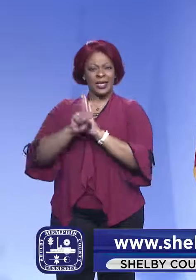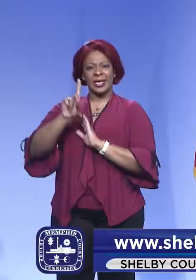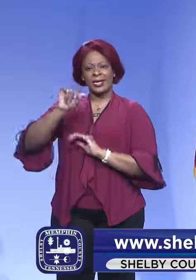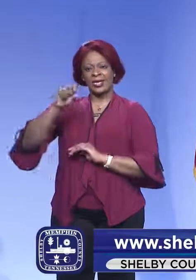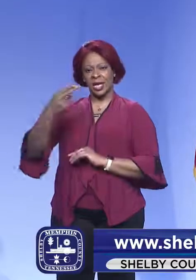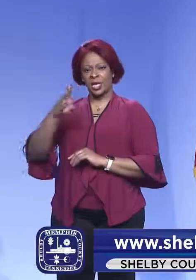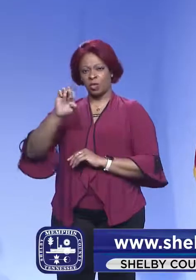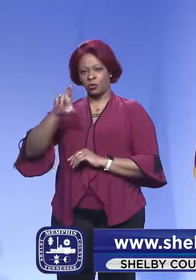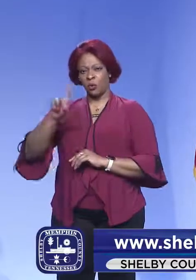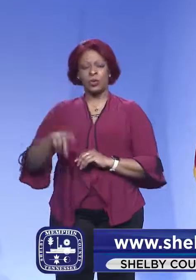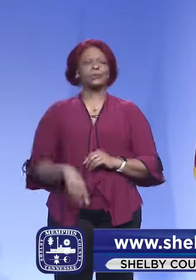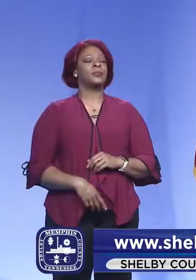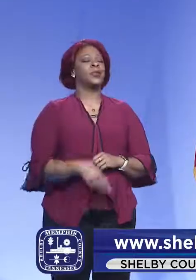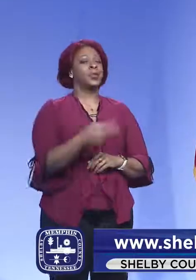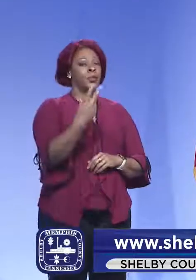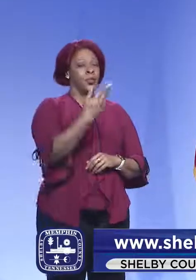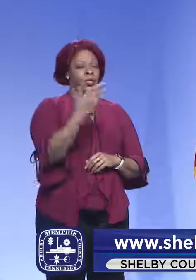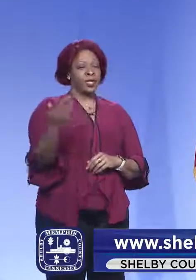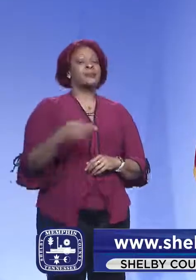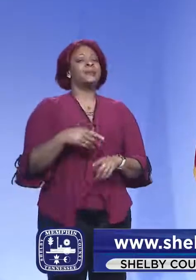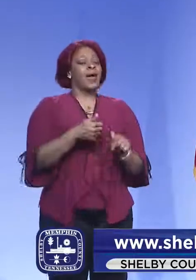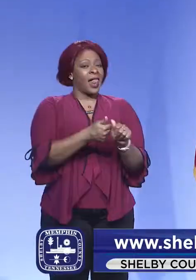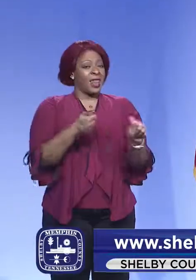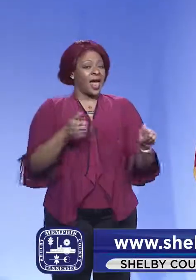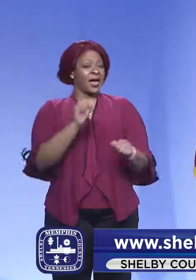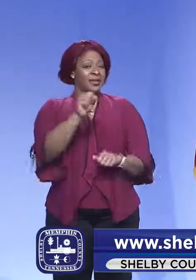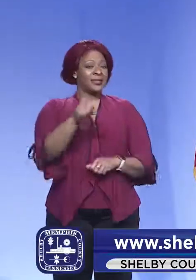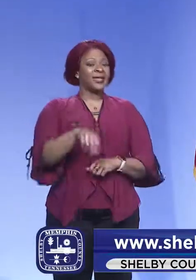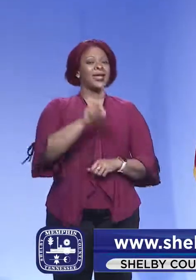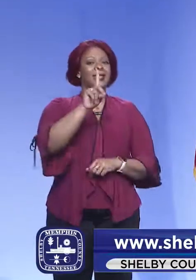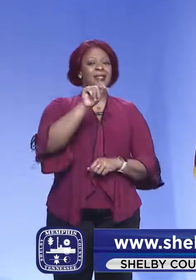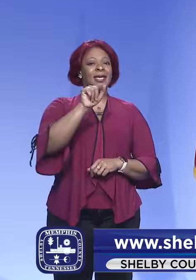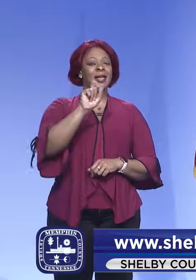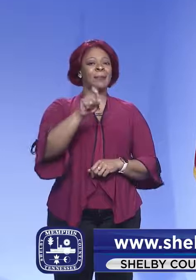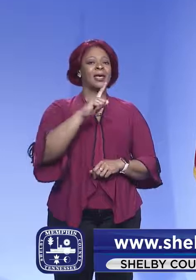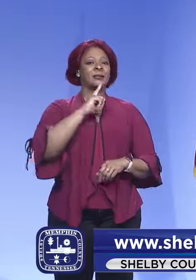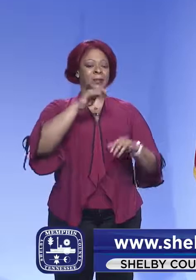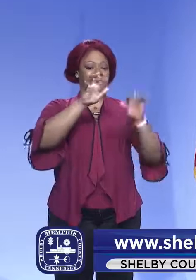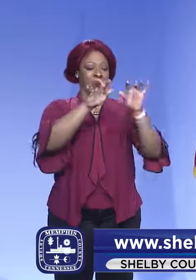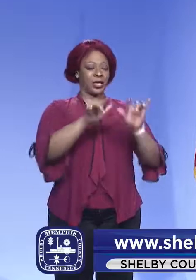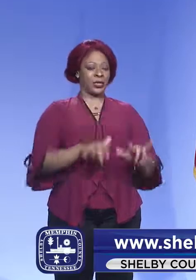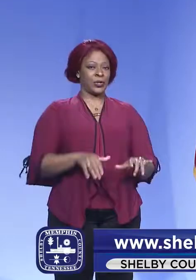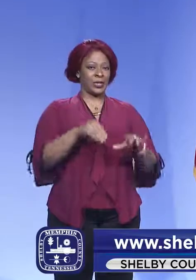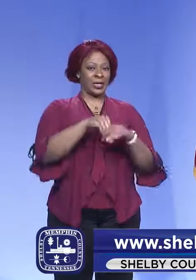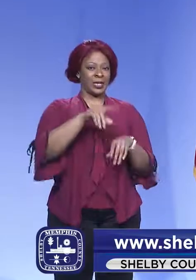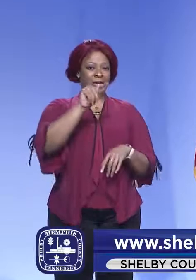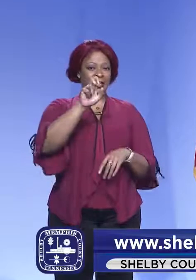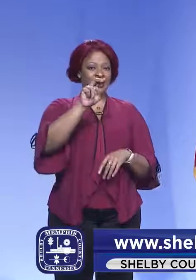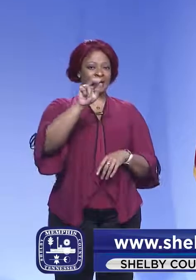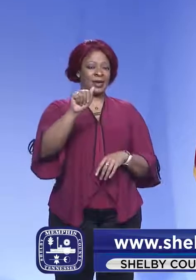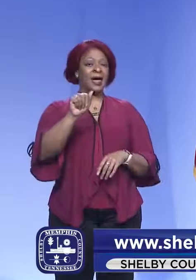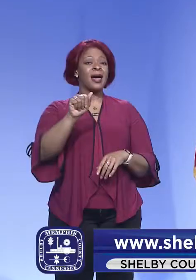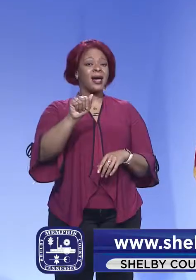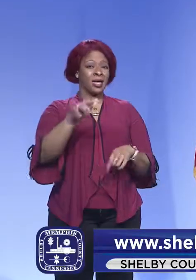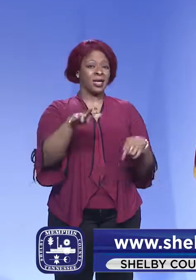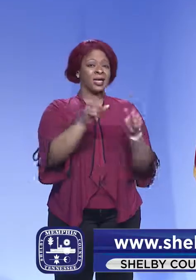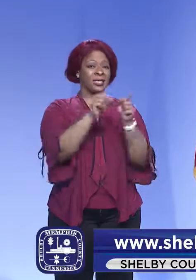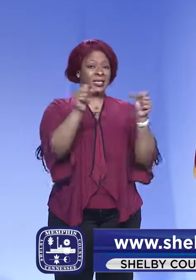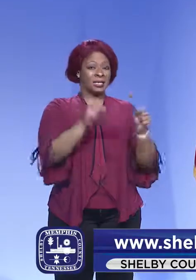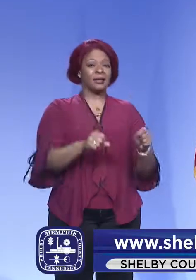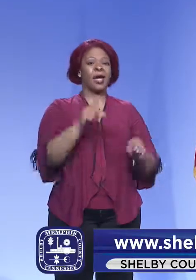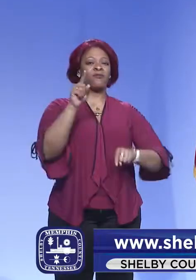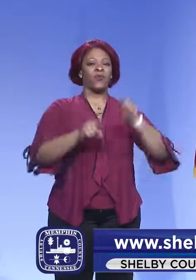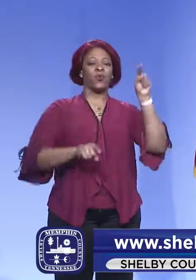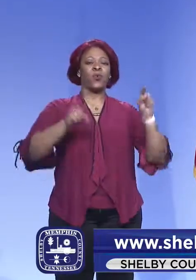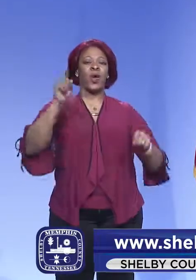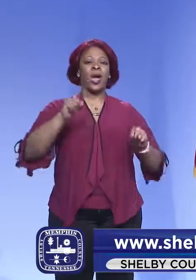dashboard. So two things. One, there is a lag. So the data has to be entered in the tennis system, and you have a variety of providers